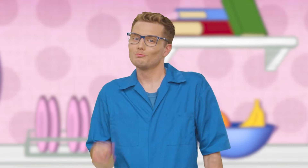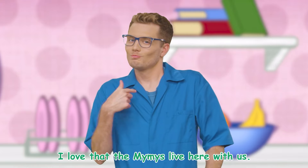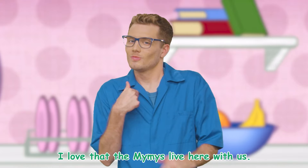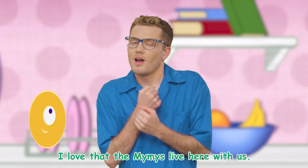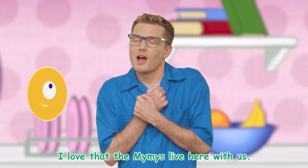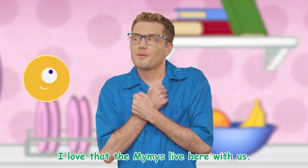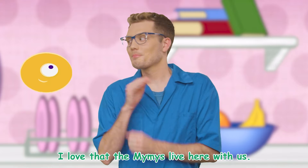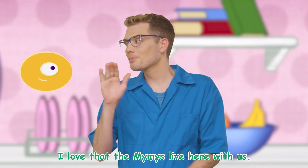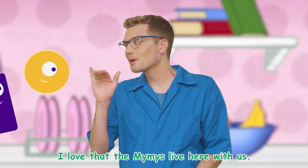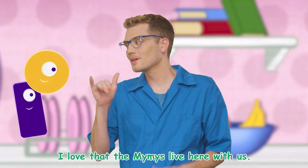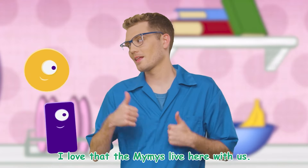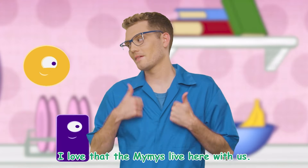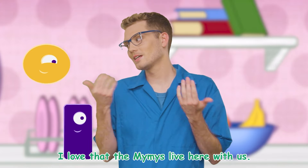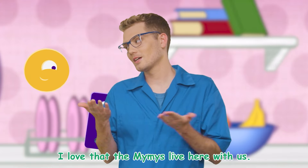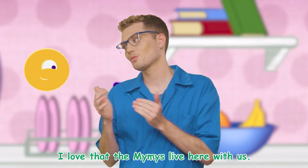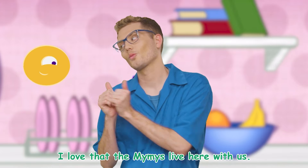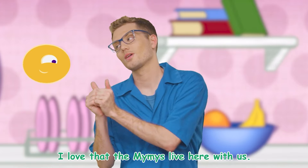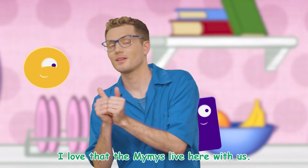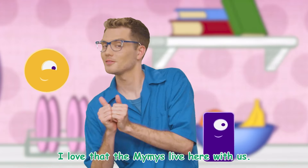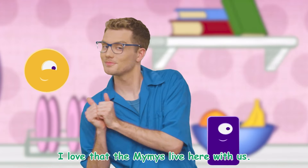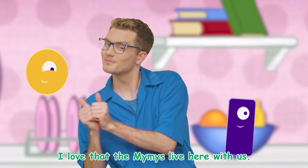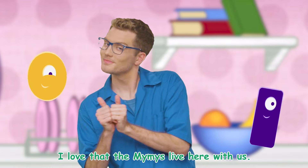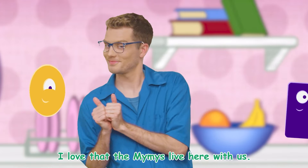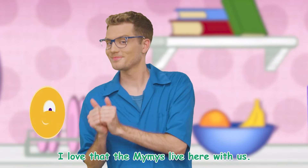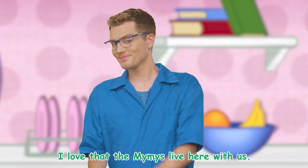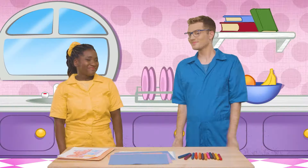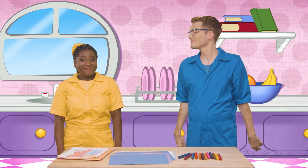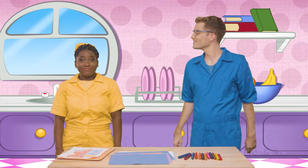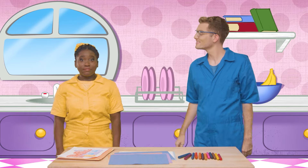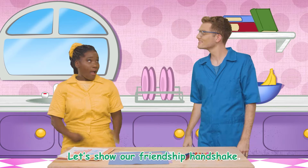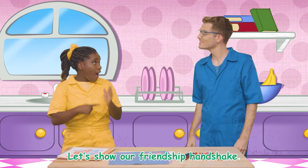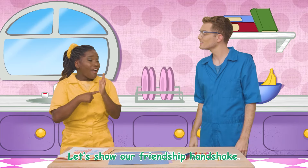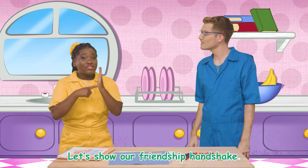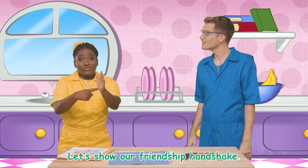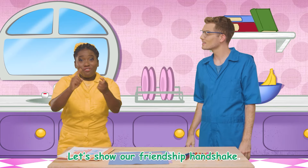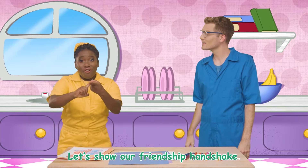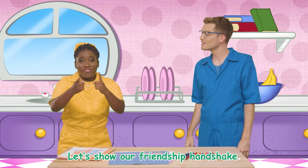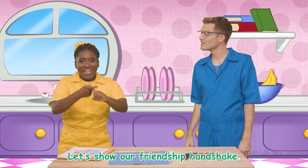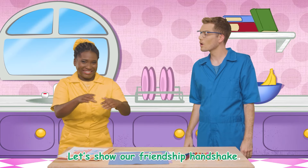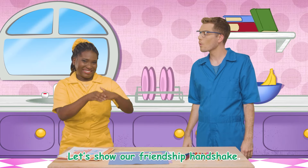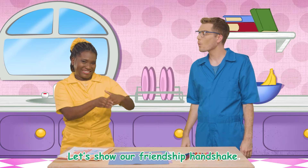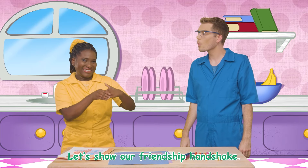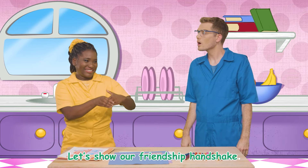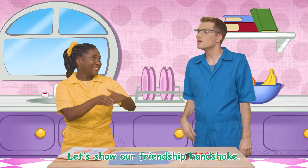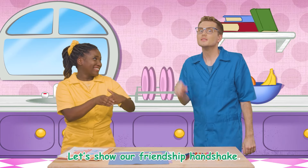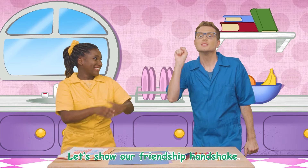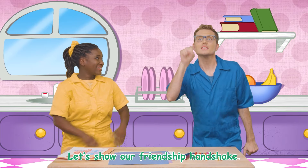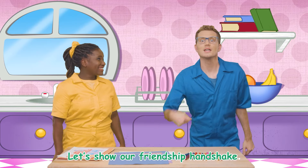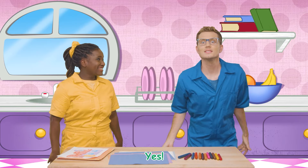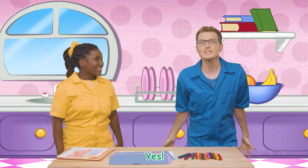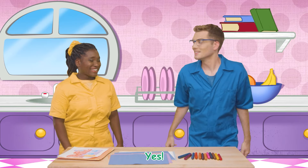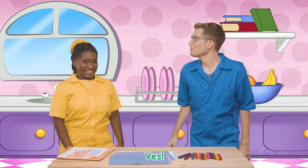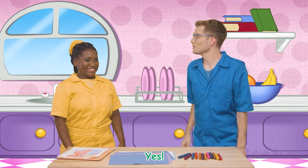I love that the Mai-Mais live here with us. Let's make up a friendship handshake. Yes!